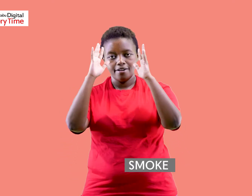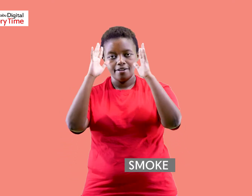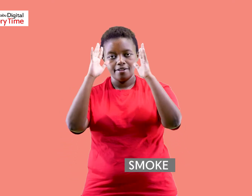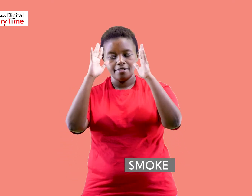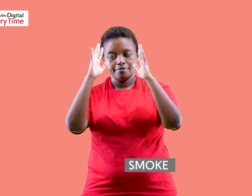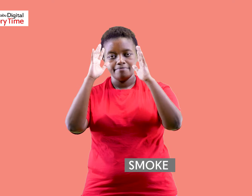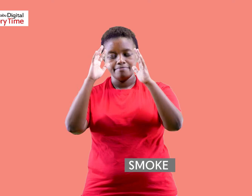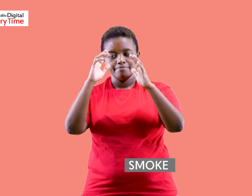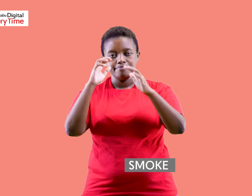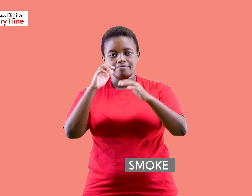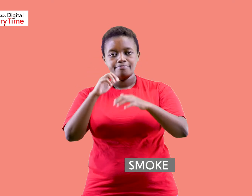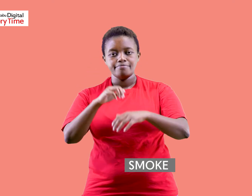Smoke.